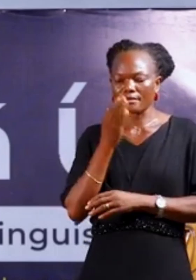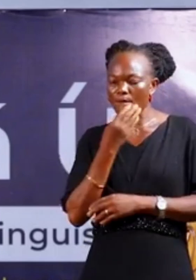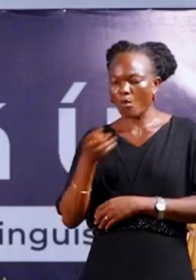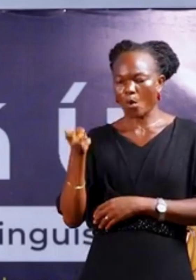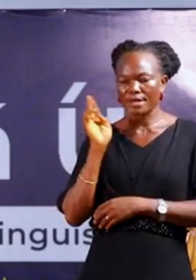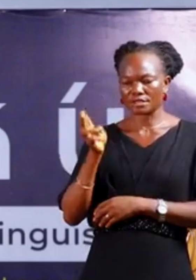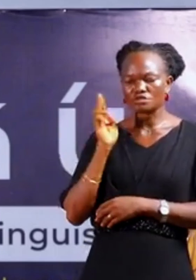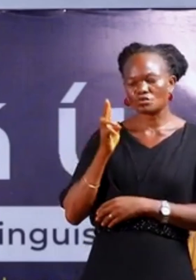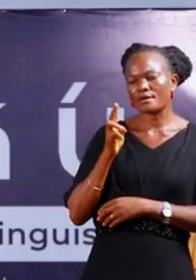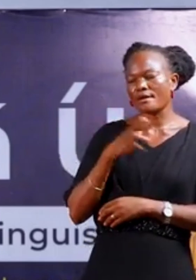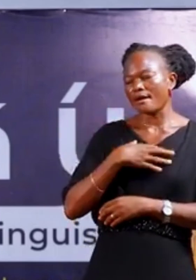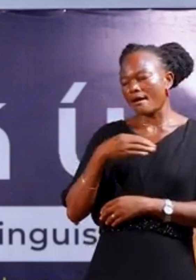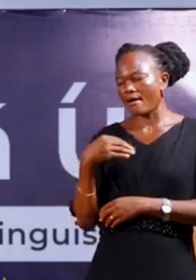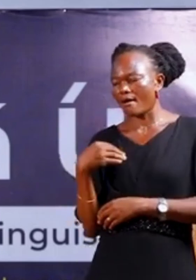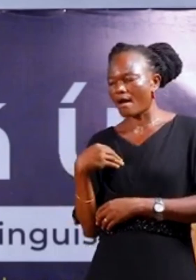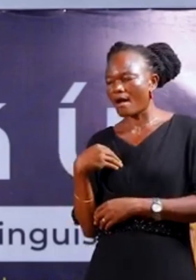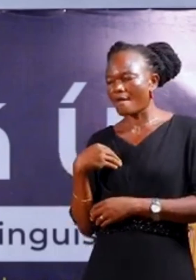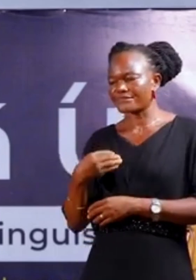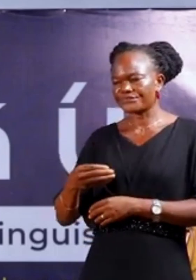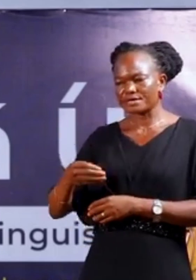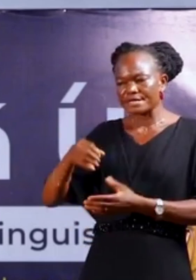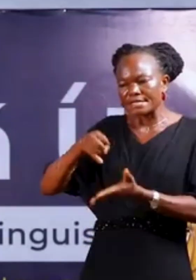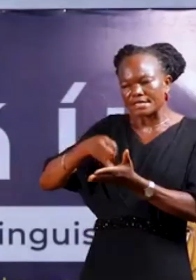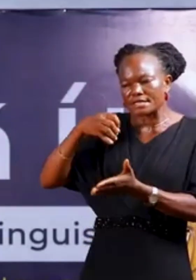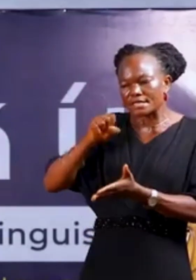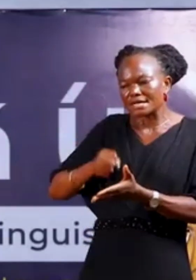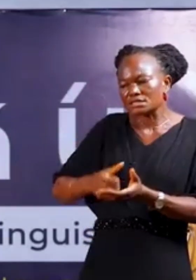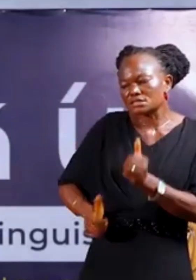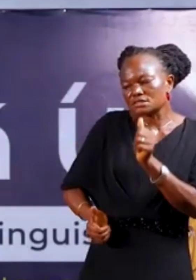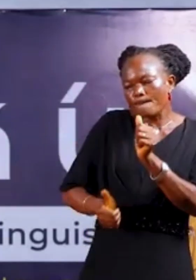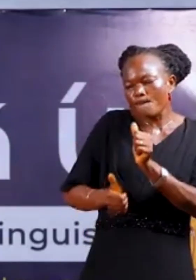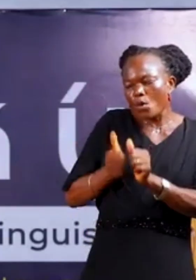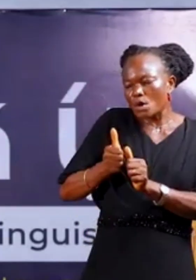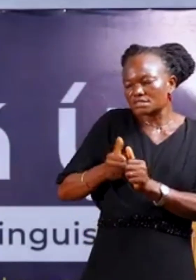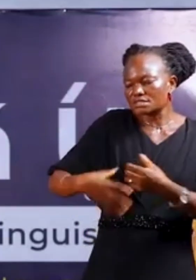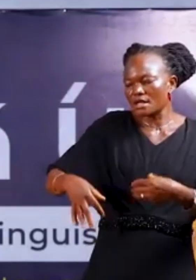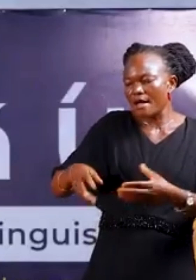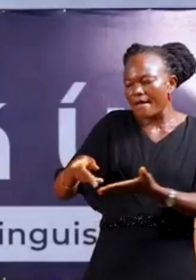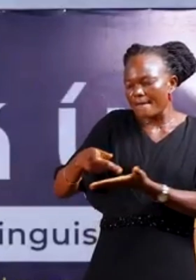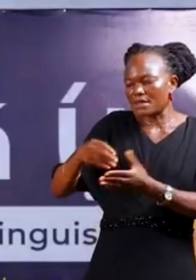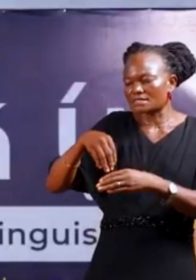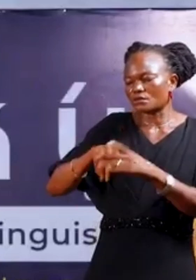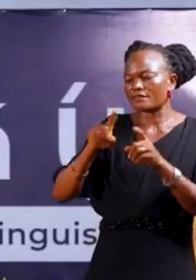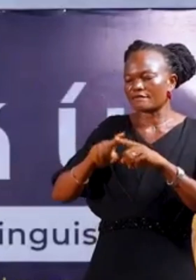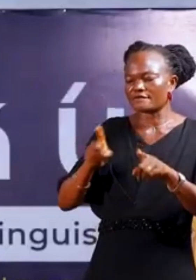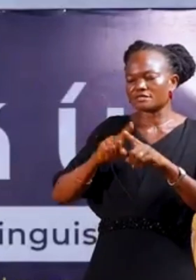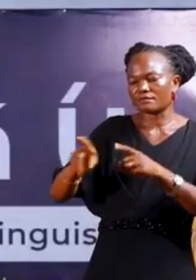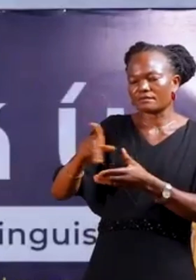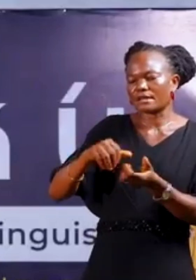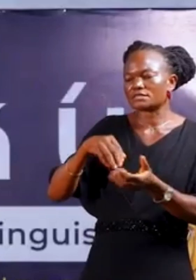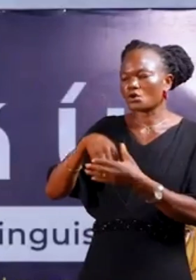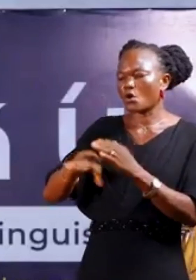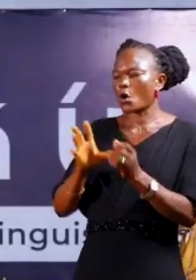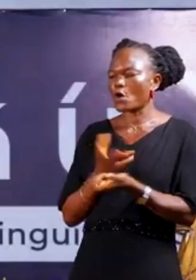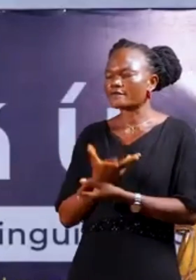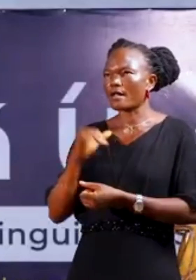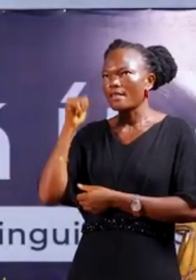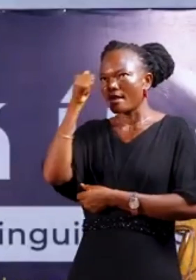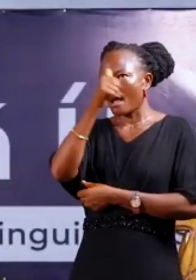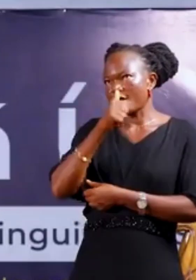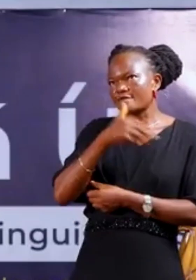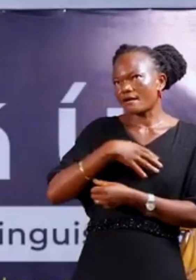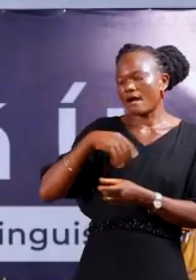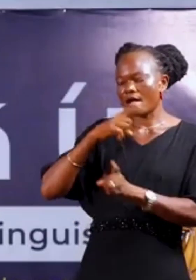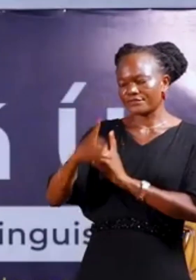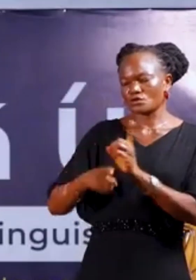history and its major impact on different aspects of sub-Saharan Africa and